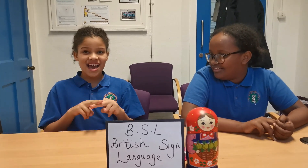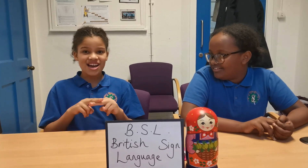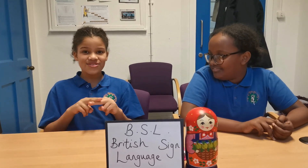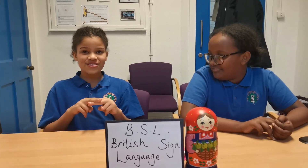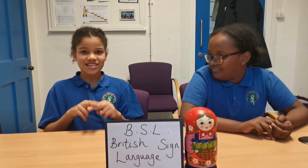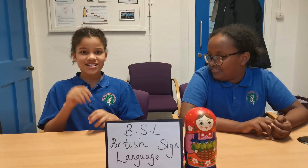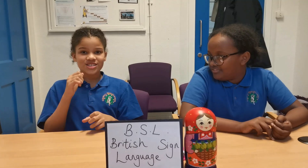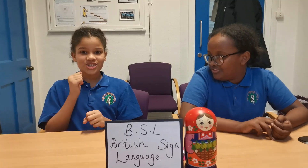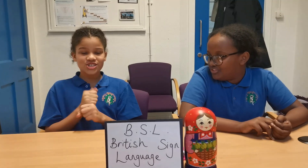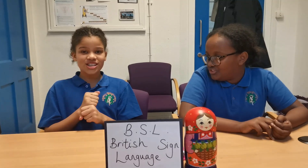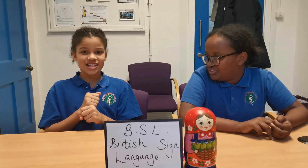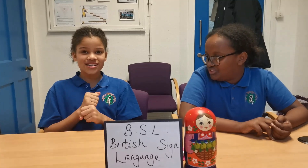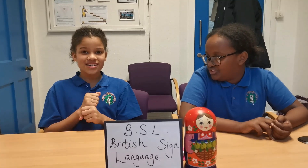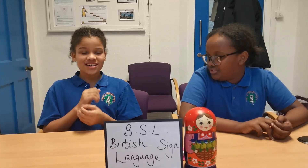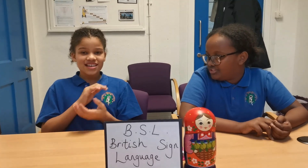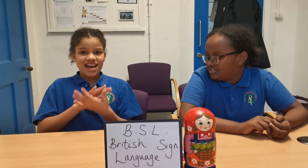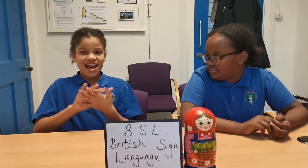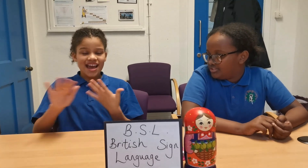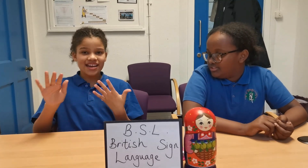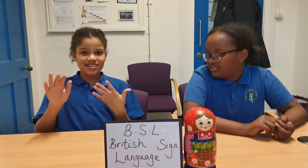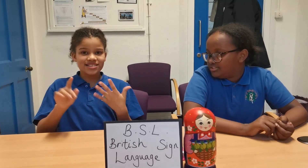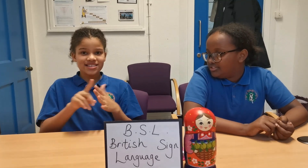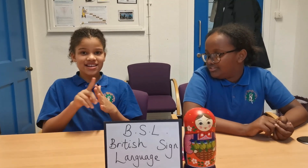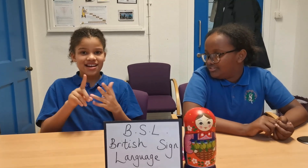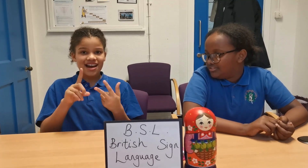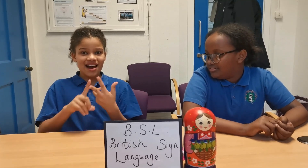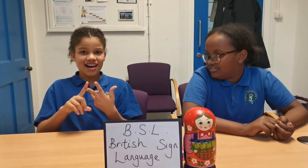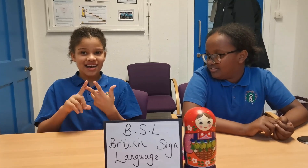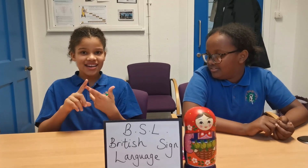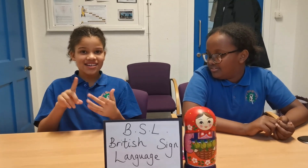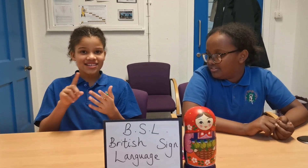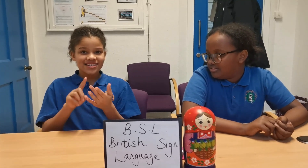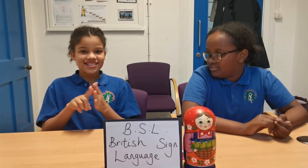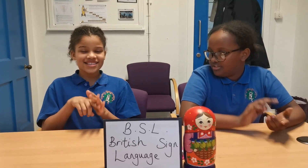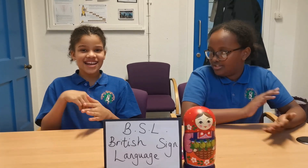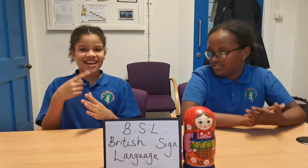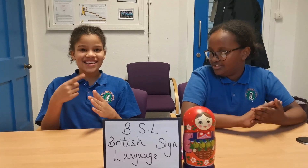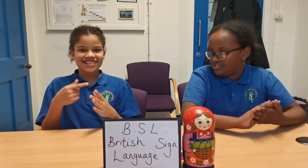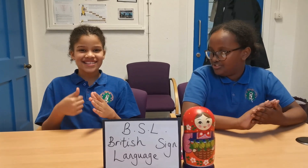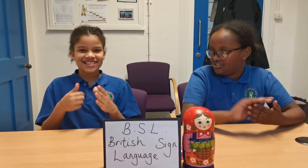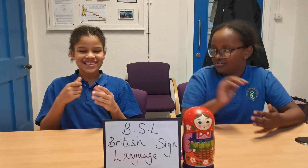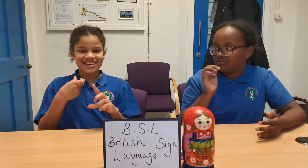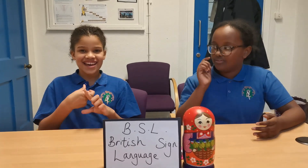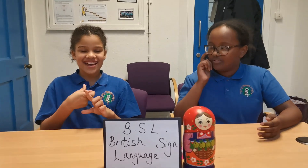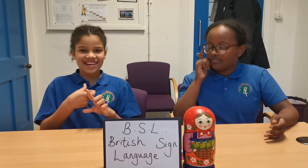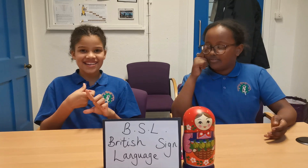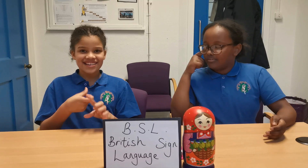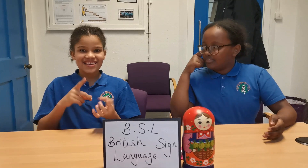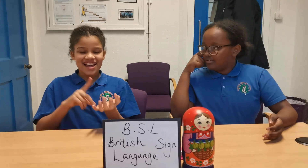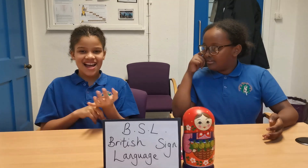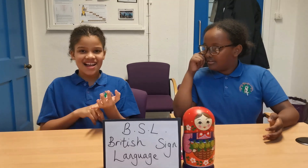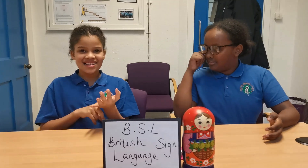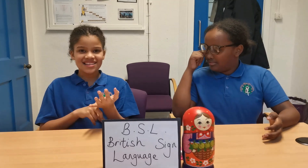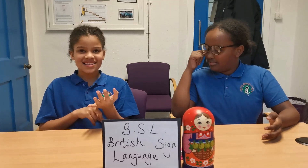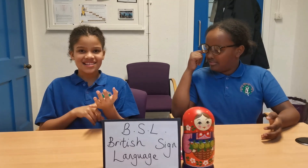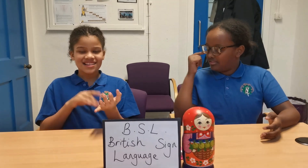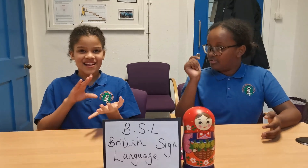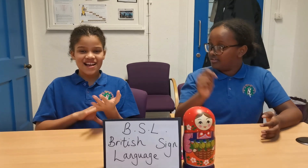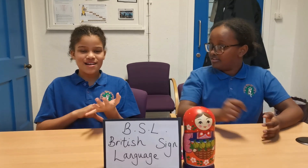F G H I J K L